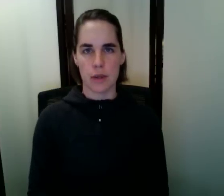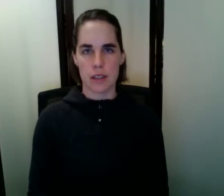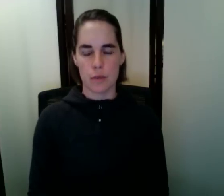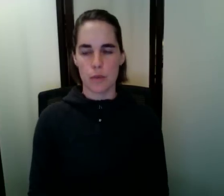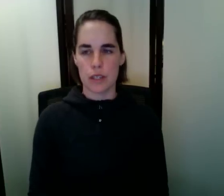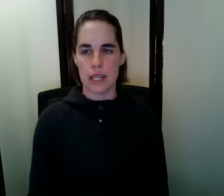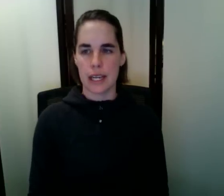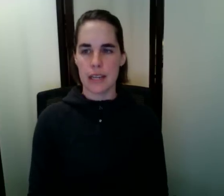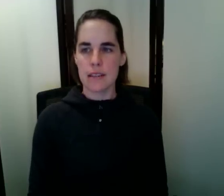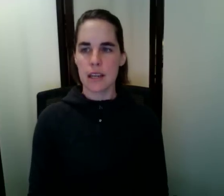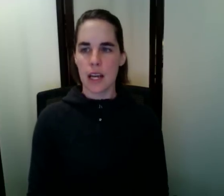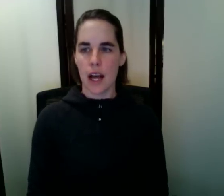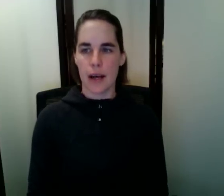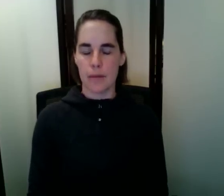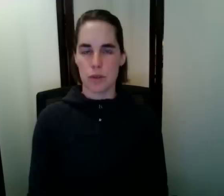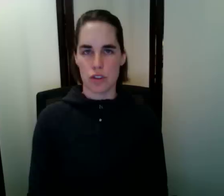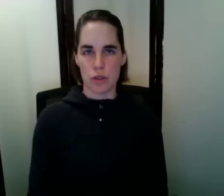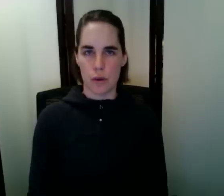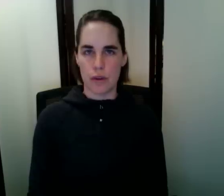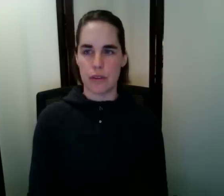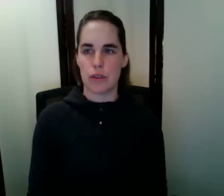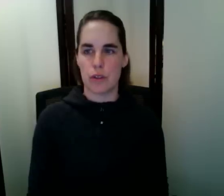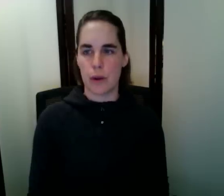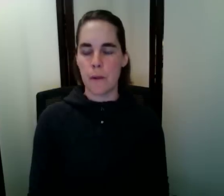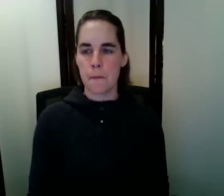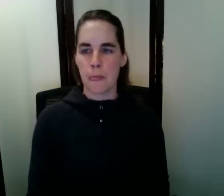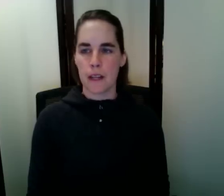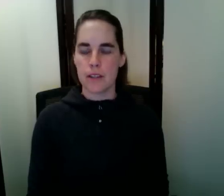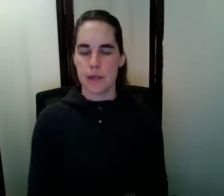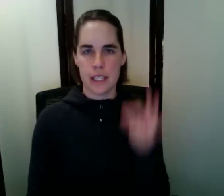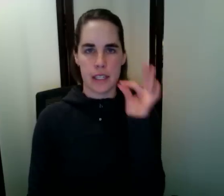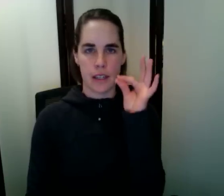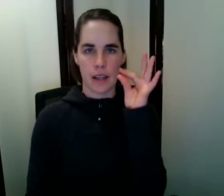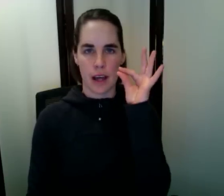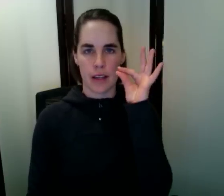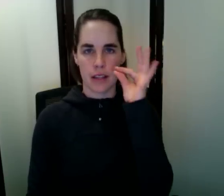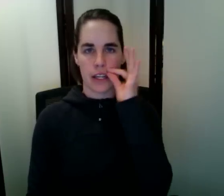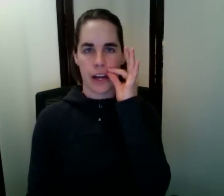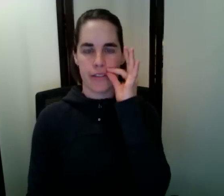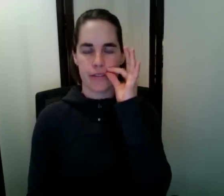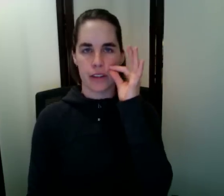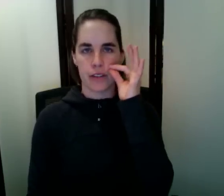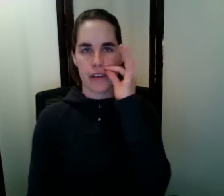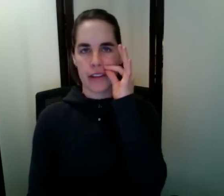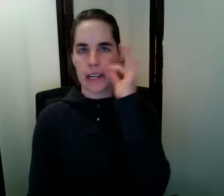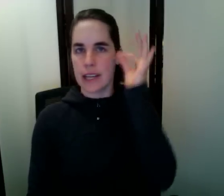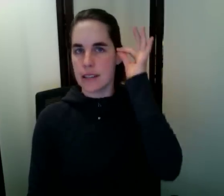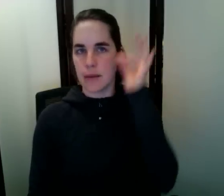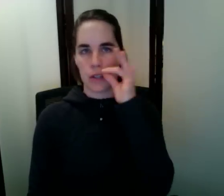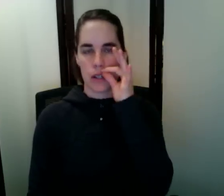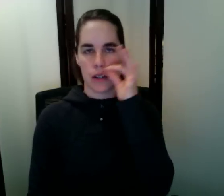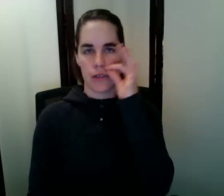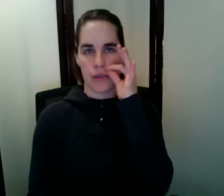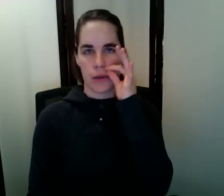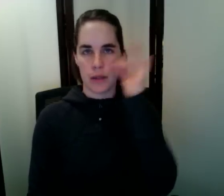book has been printed I guess. So I'll show you what we've learned as well. So Indian the letter F for feather I guess up to your from your lip